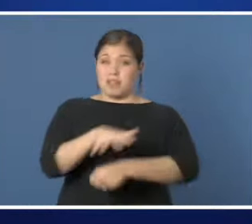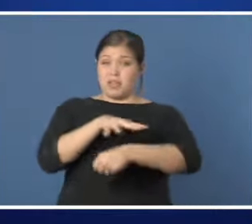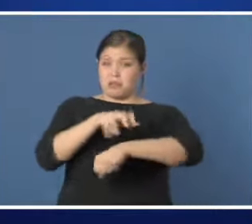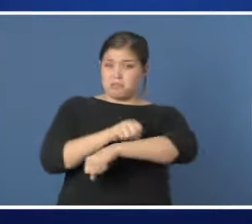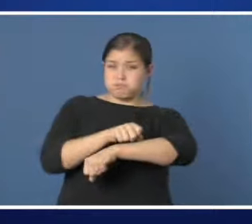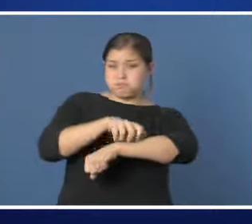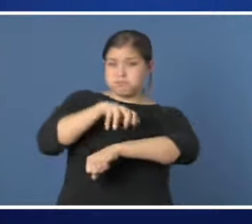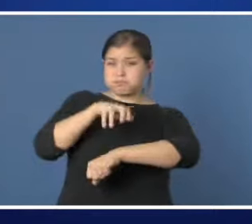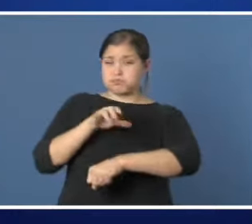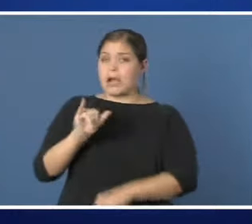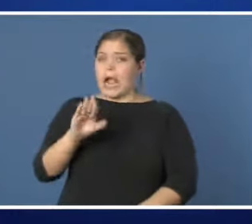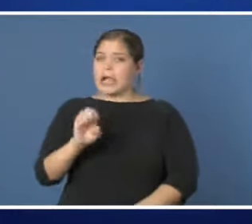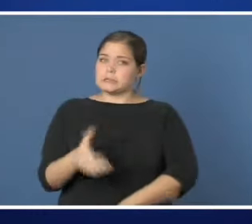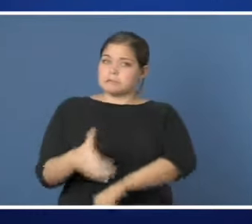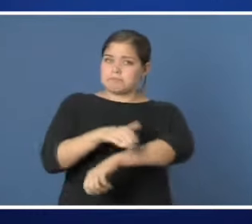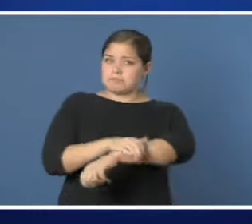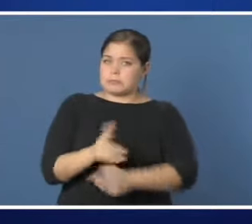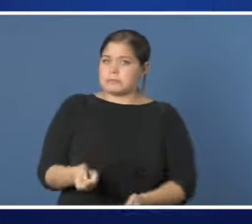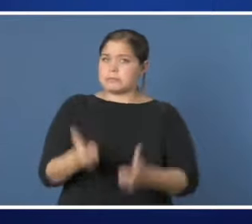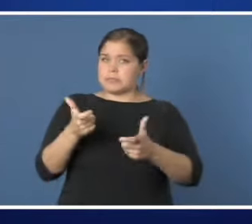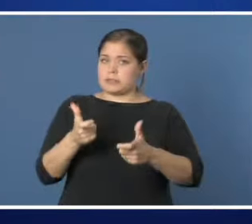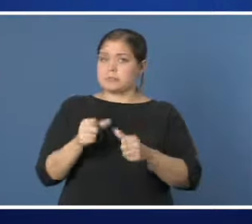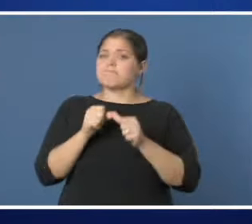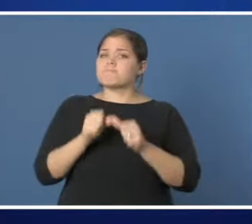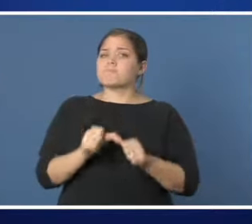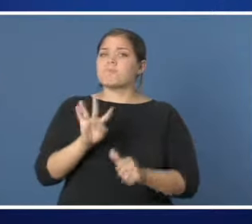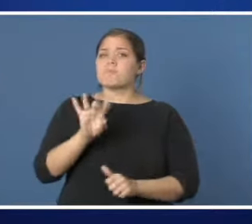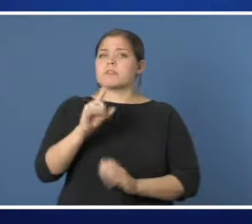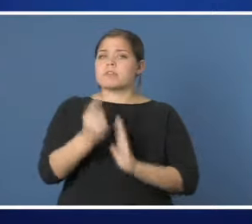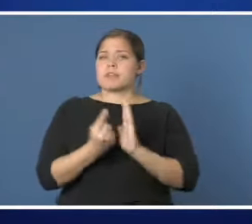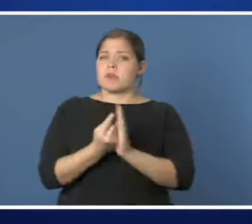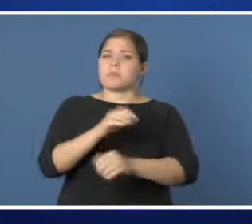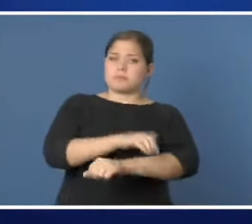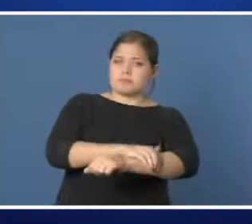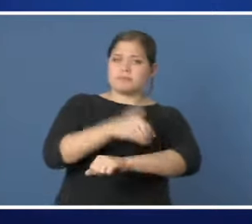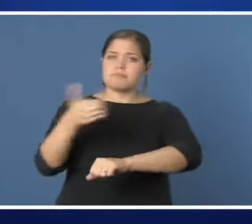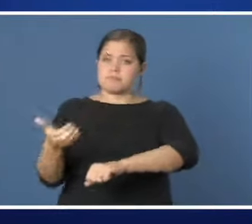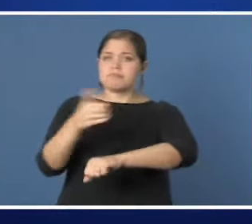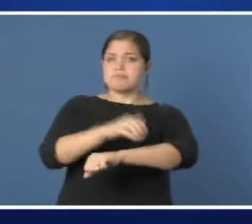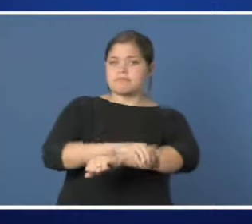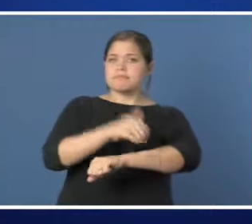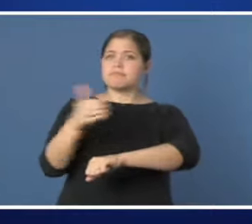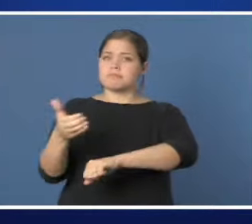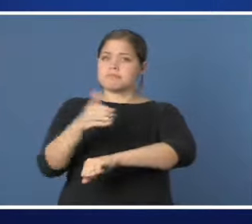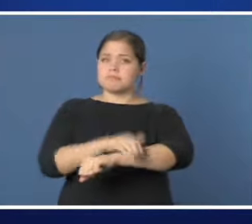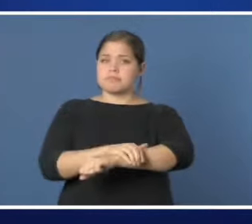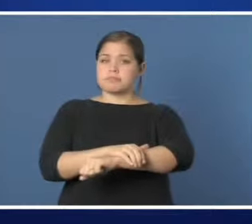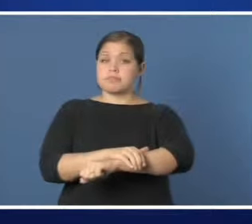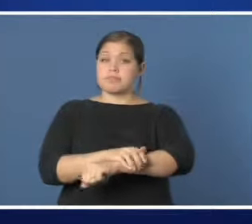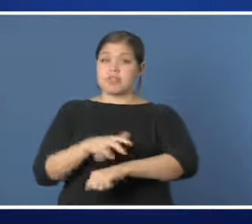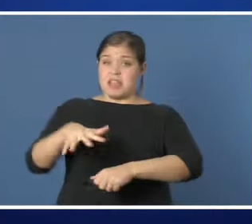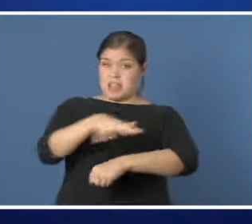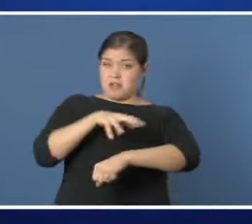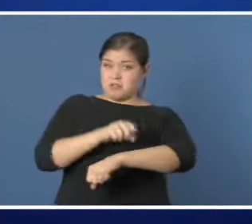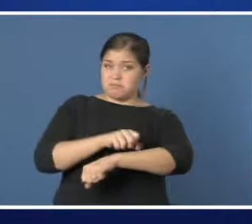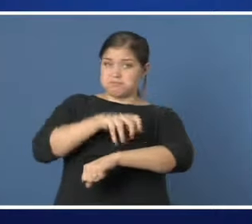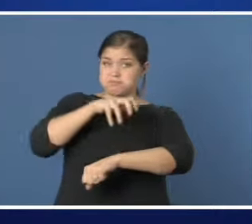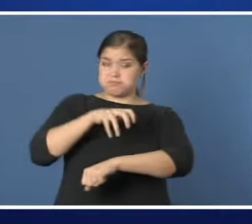Apply ice immediately to swelling and off and on for next 48